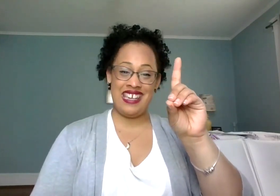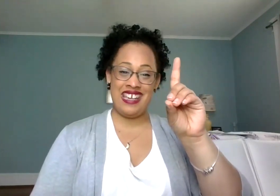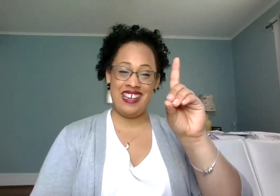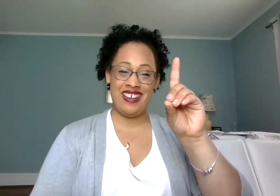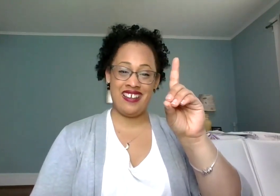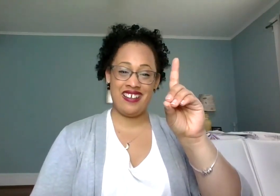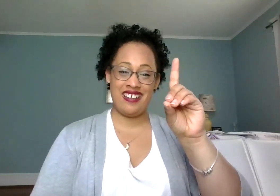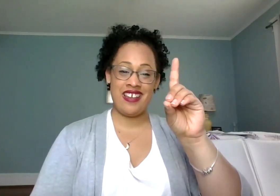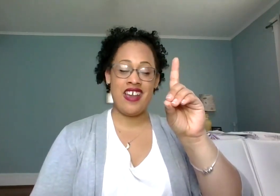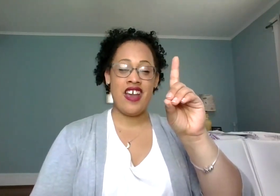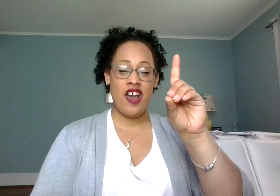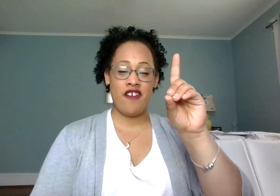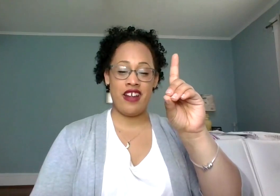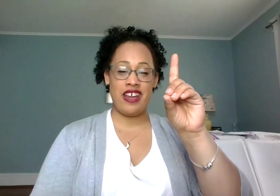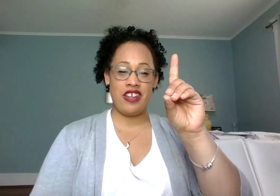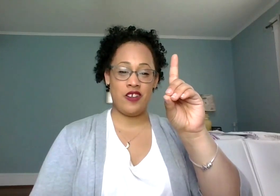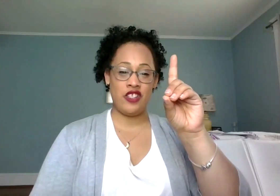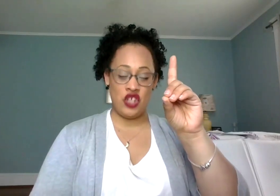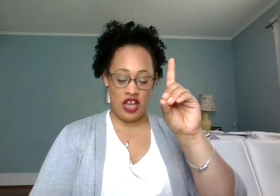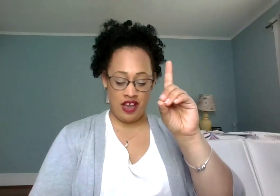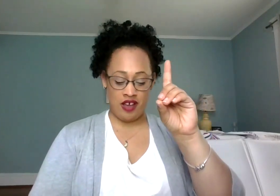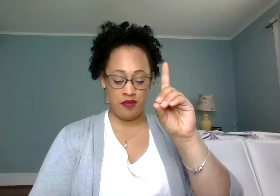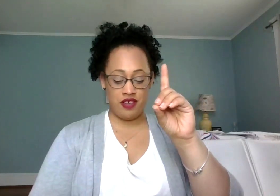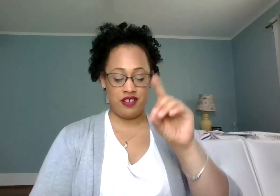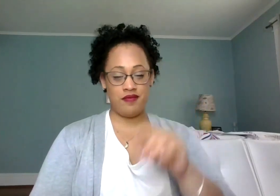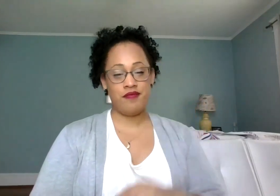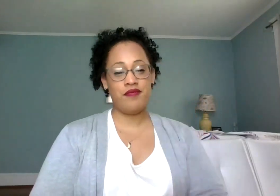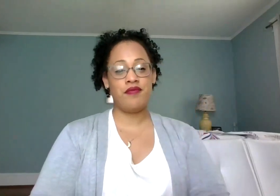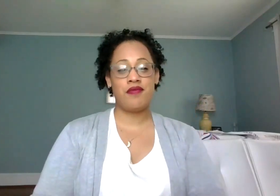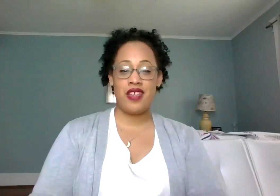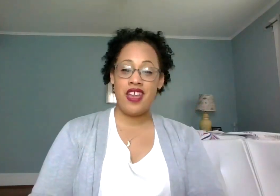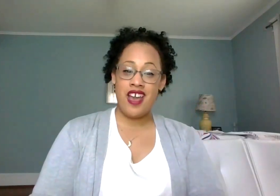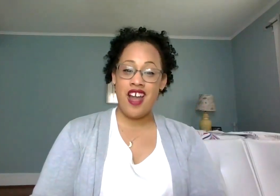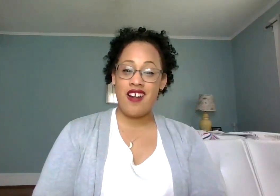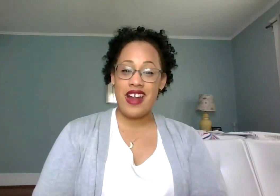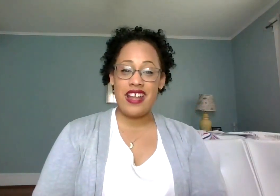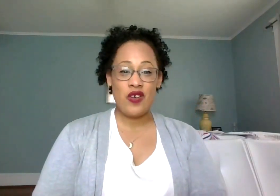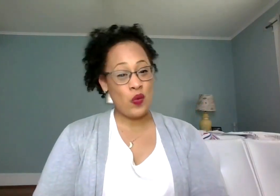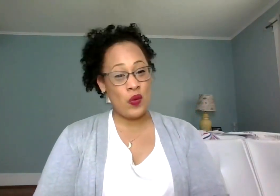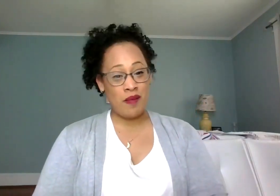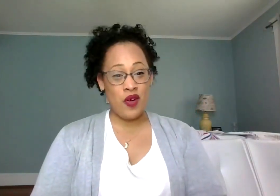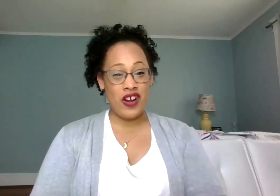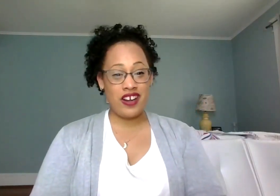D. Alrighty, good job. All right, one more.